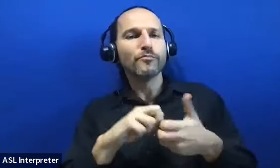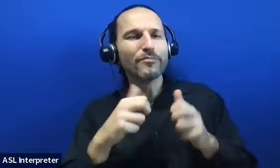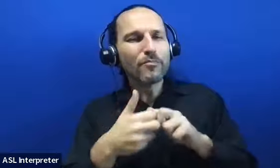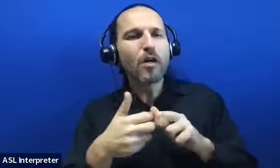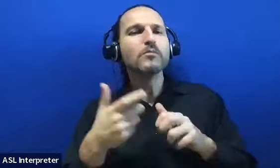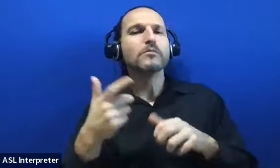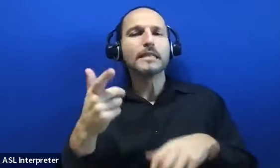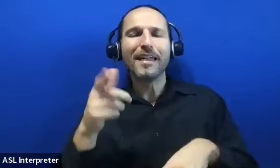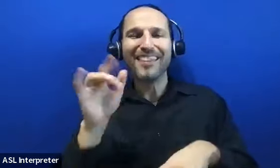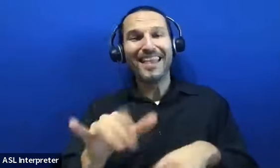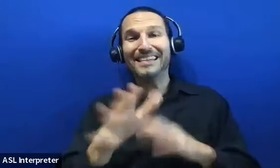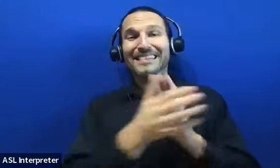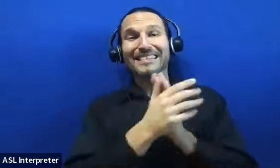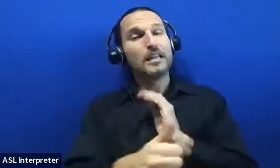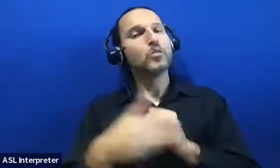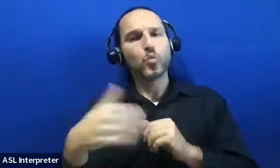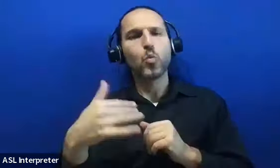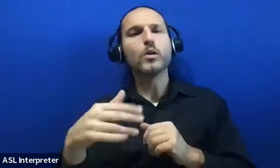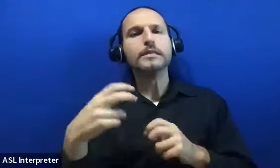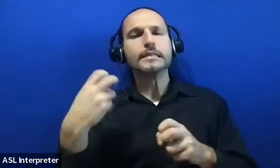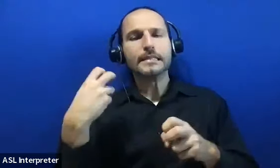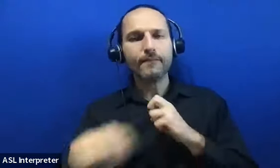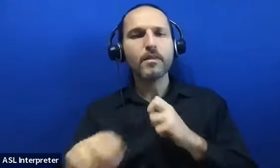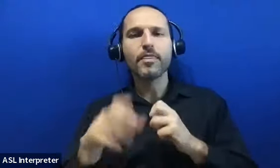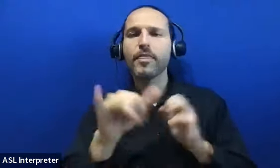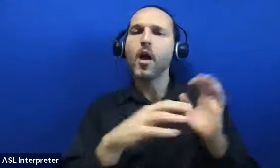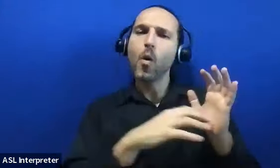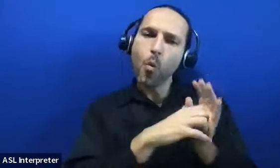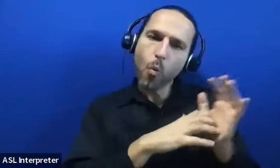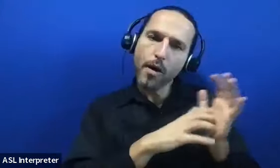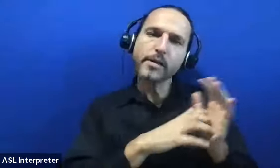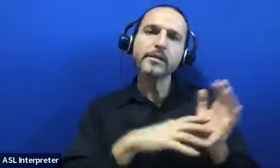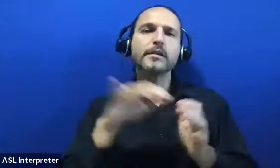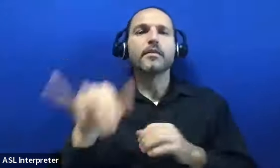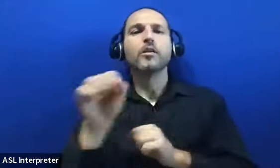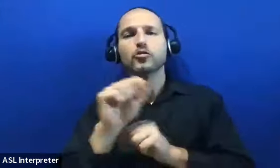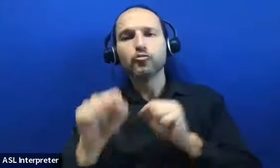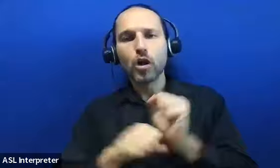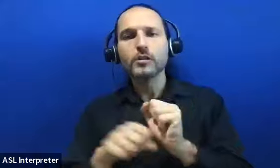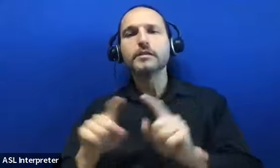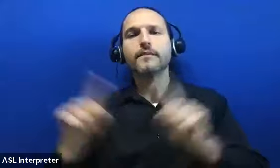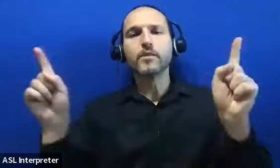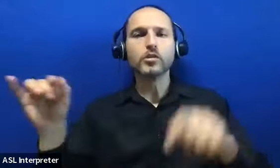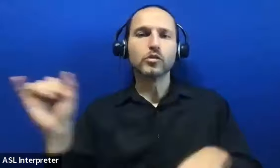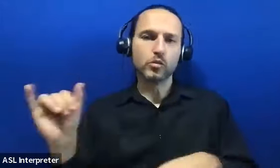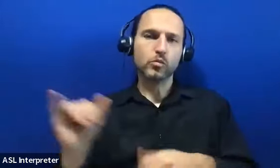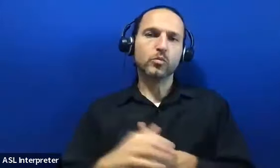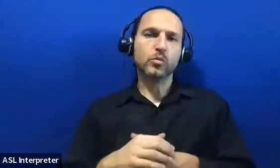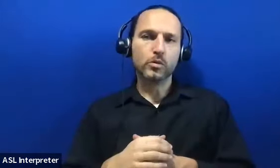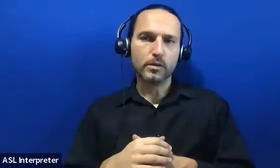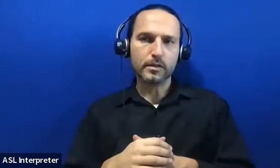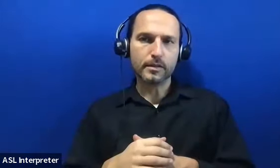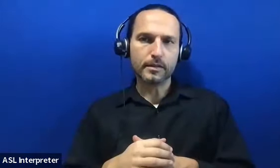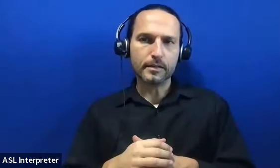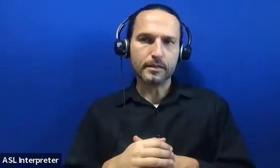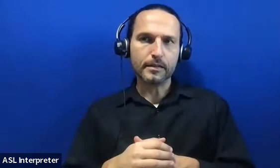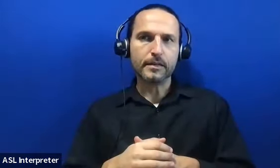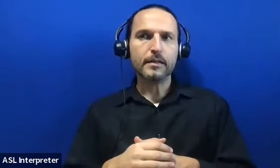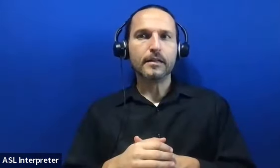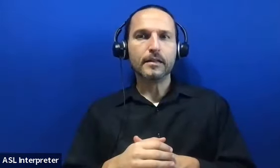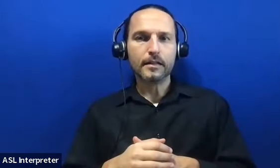these skills can be really difficult because of weakness, structural differences, or incoordination. And because